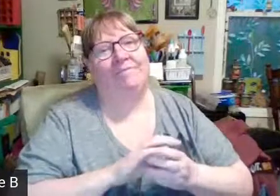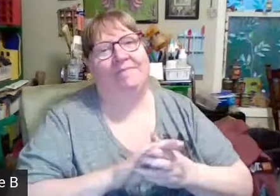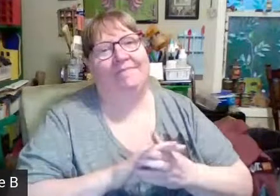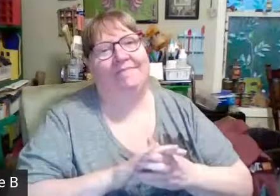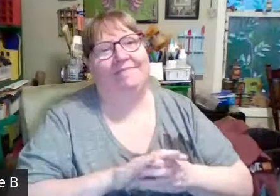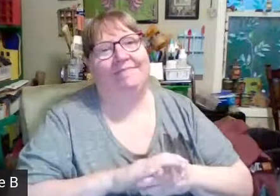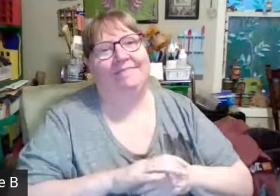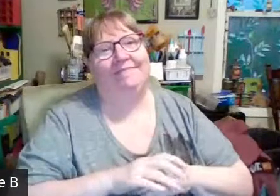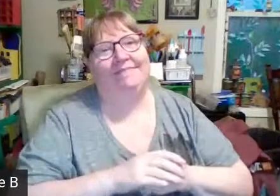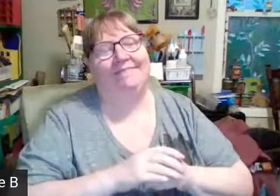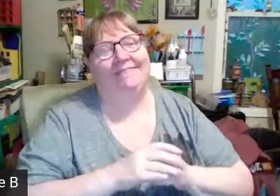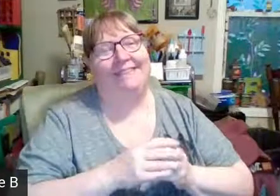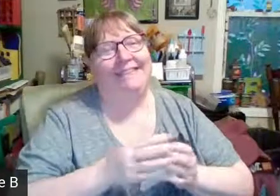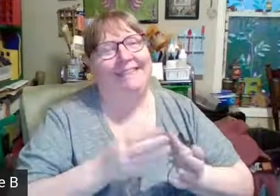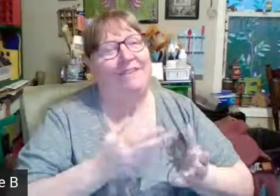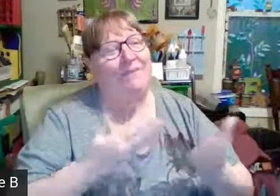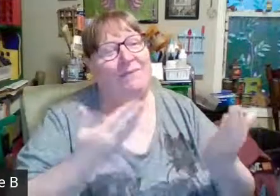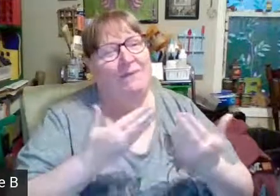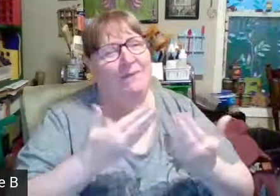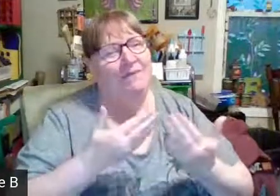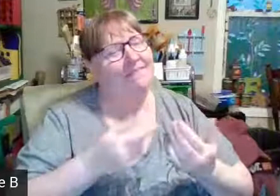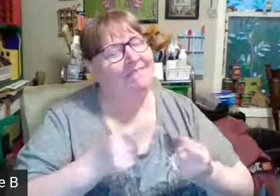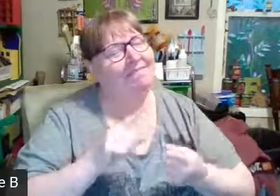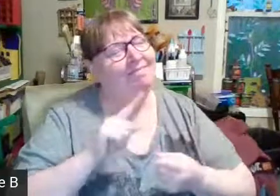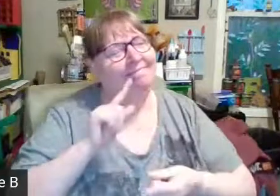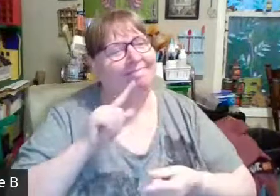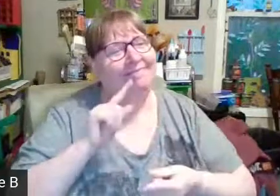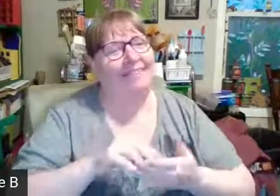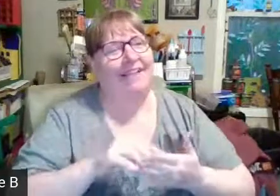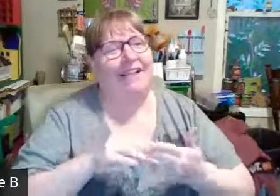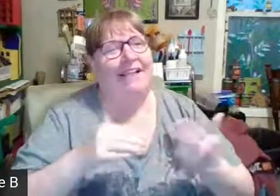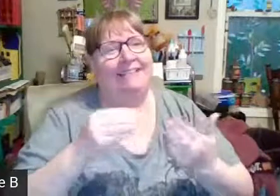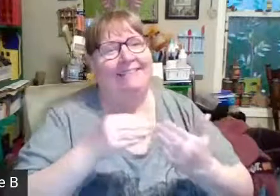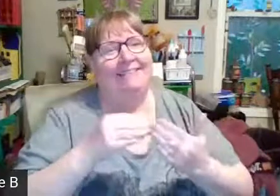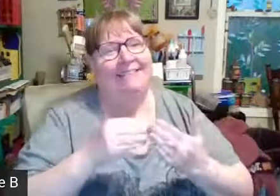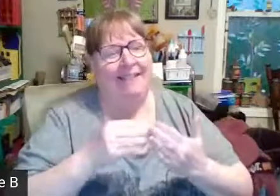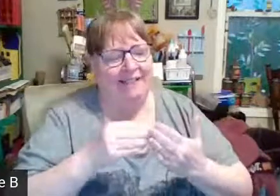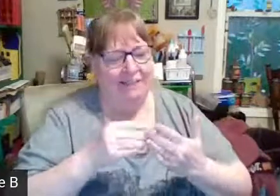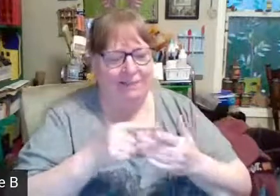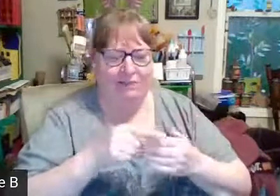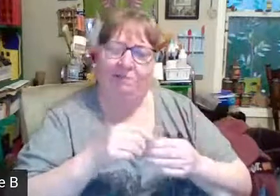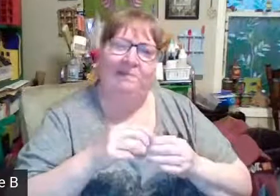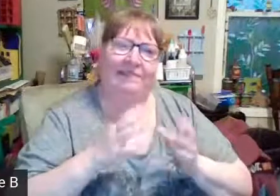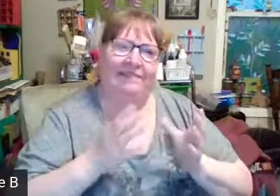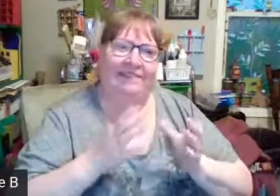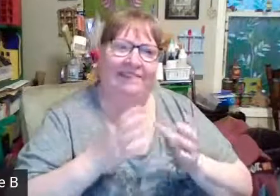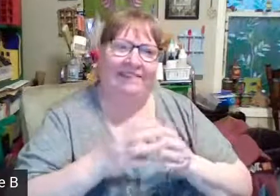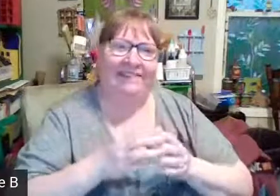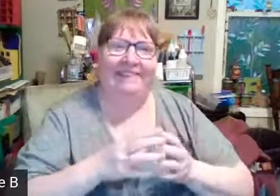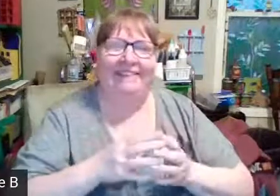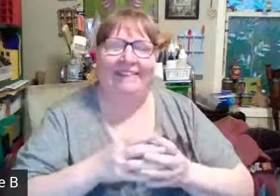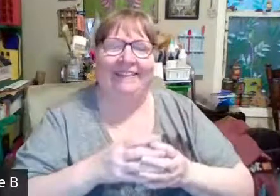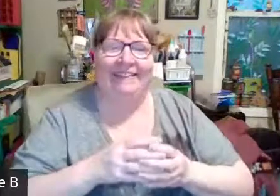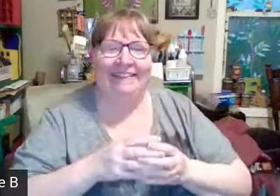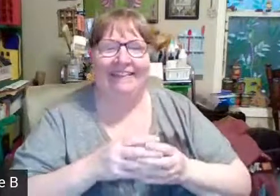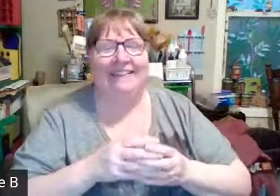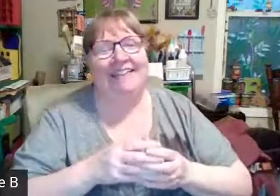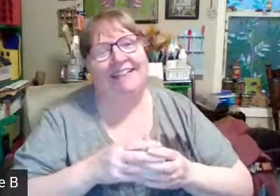collect them, but, you know, there's I'll give an example. If you say you like Winnie the Pooh and Disney,